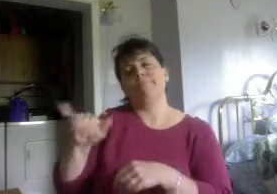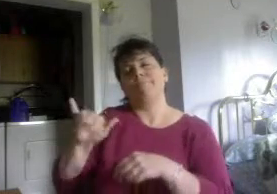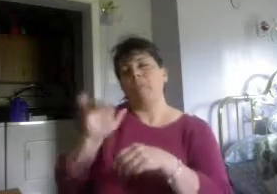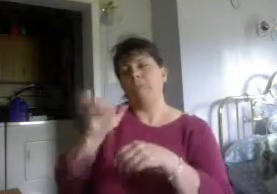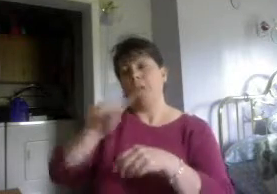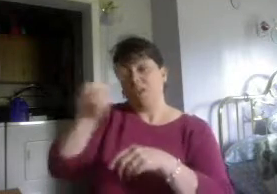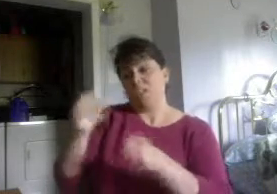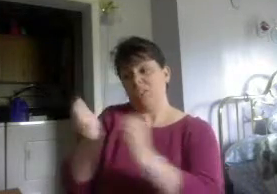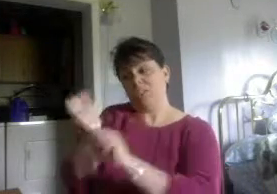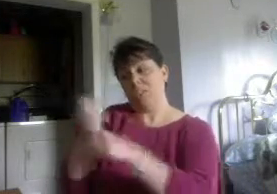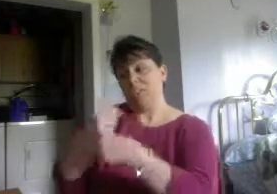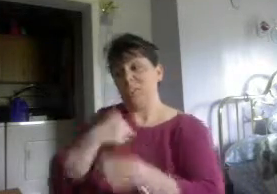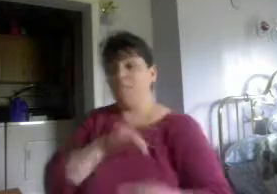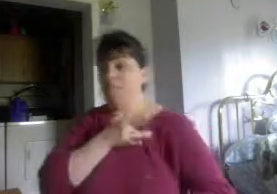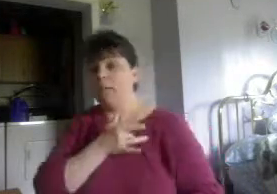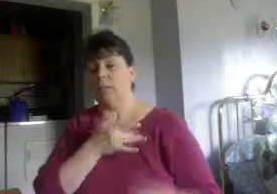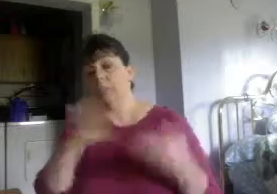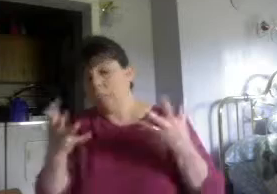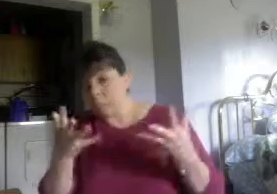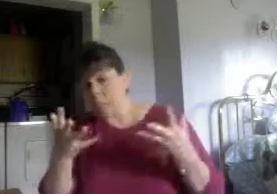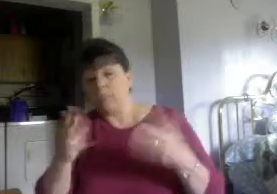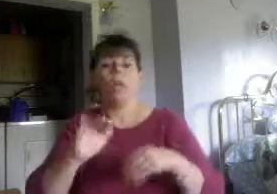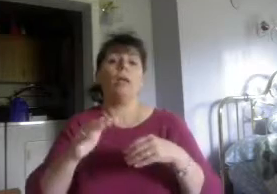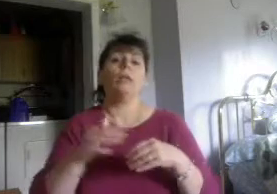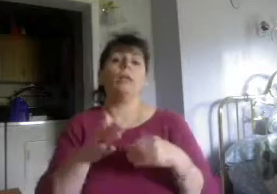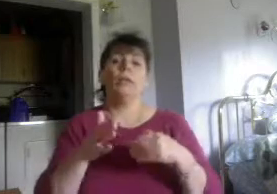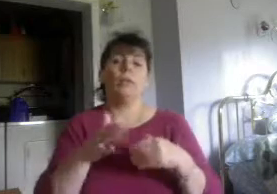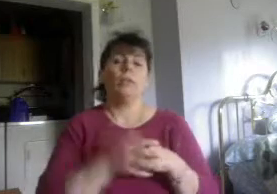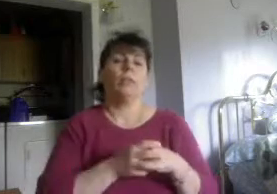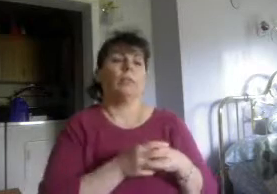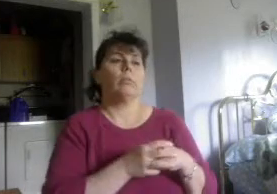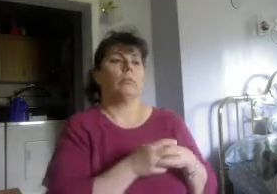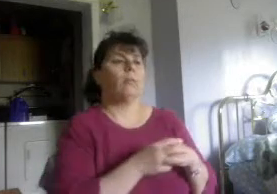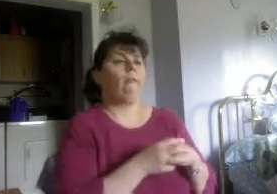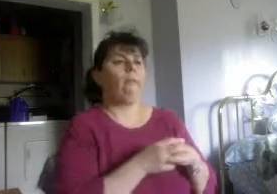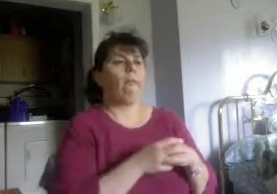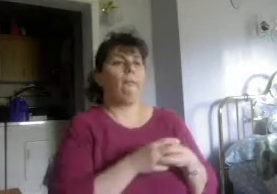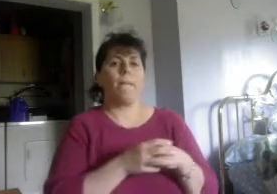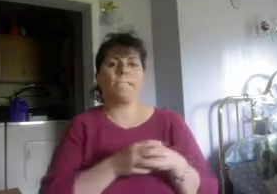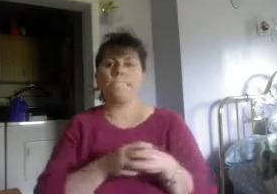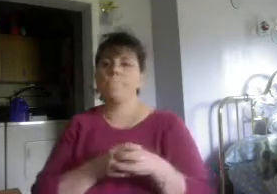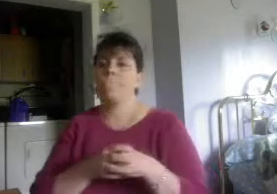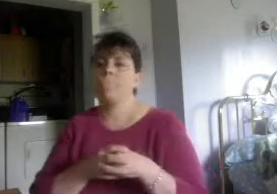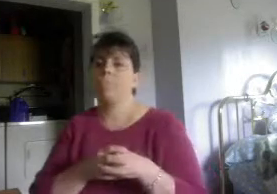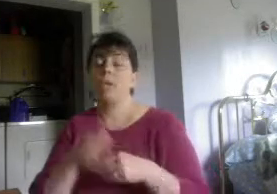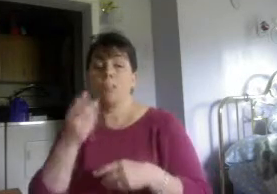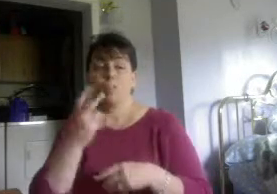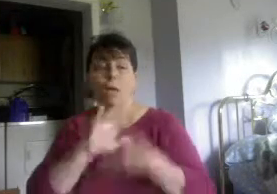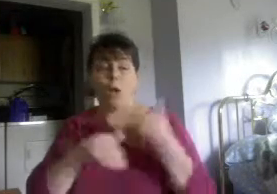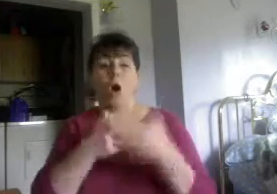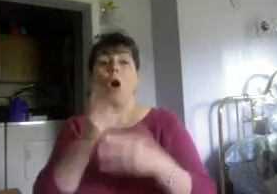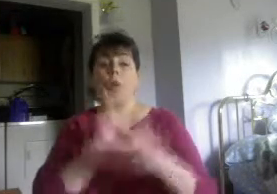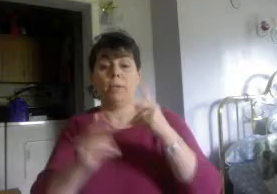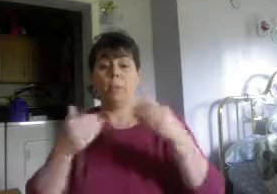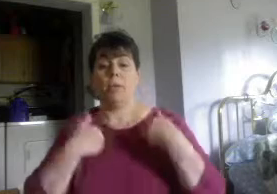group, you want to remind the kids that other people have personal boundaries too, both personal and cultural, and that they